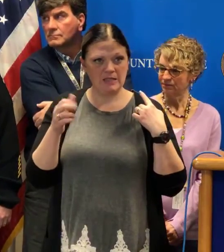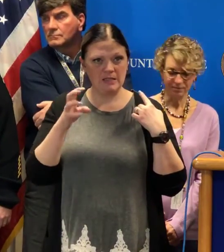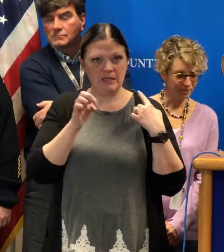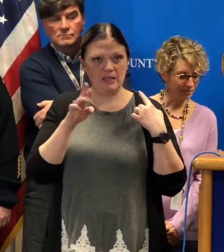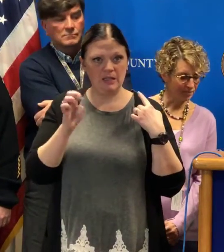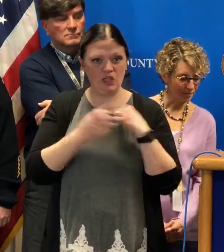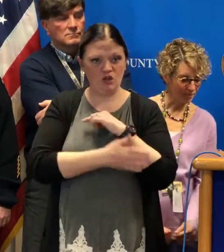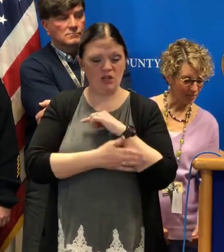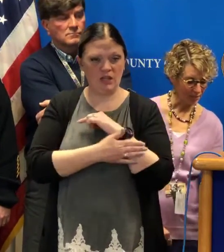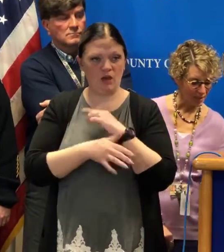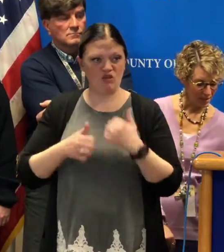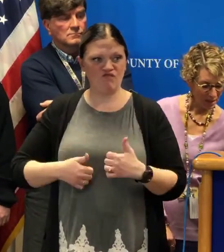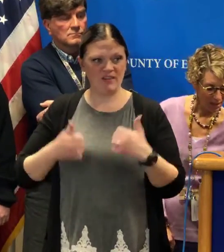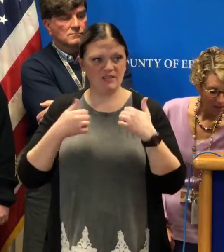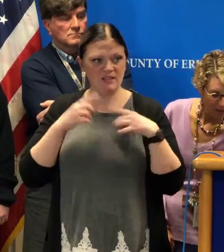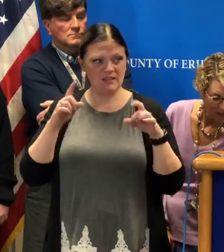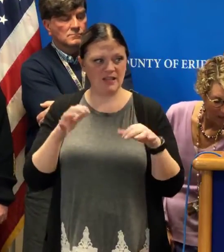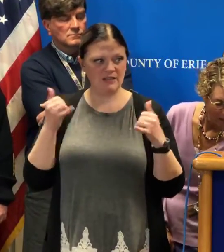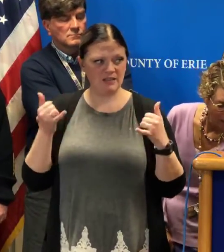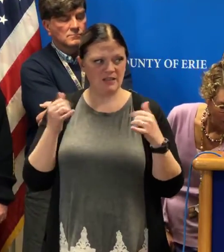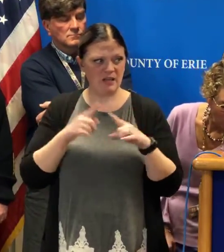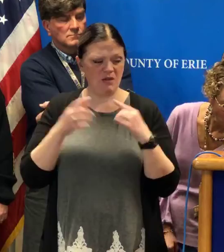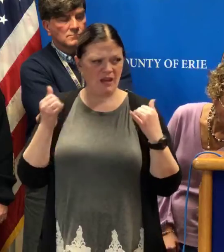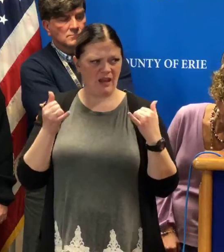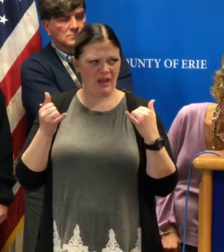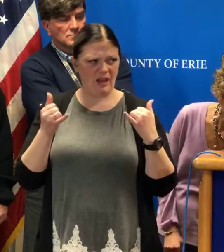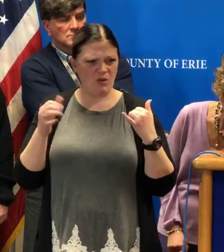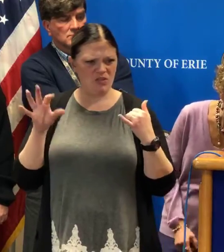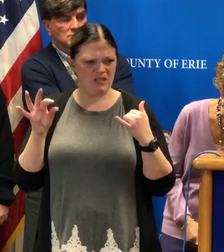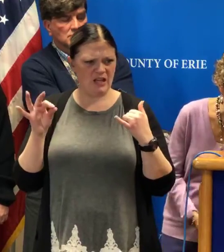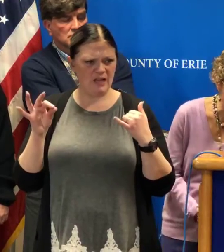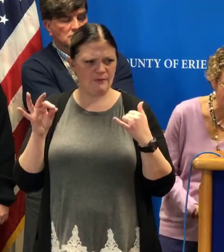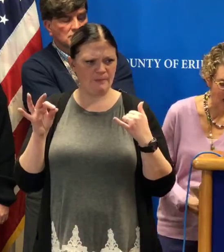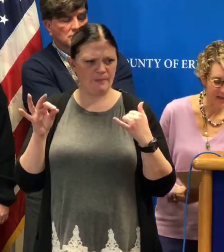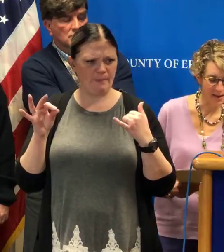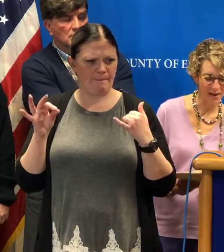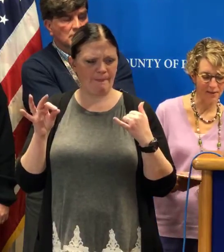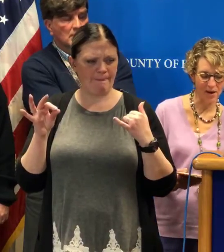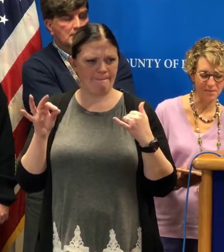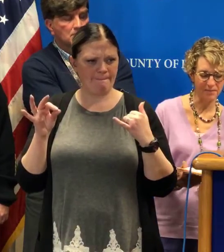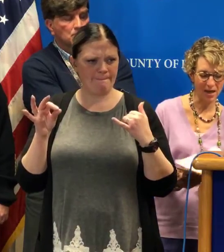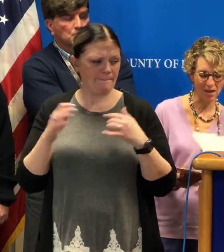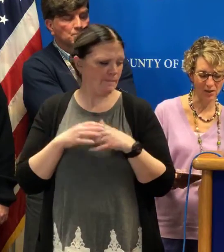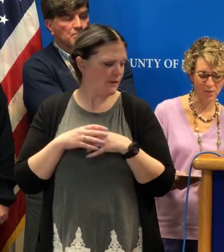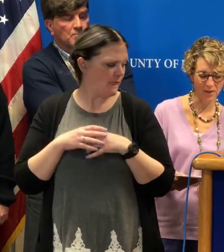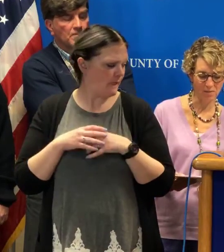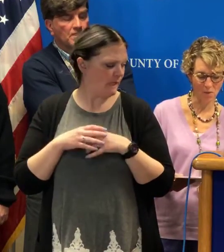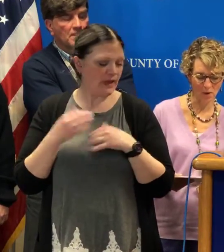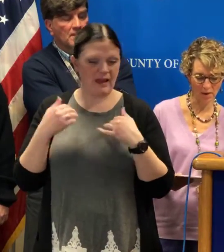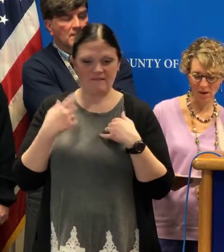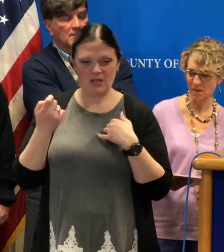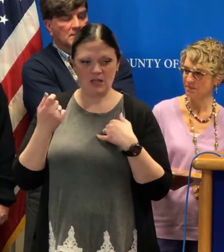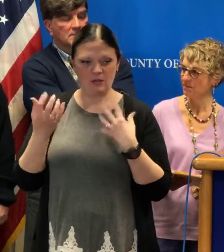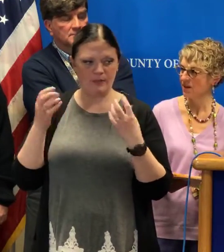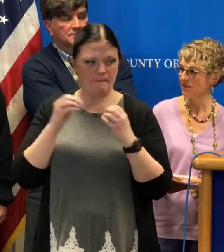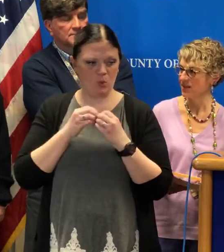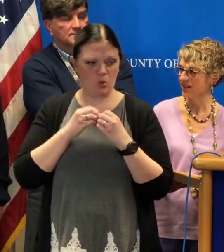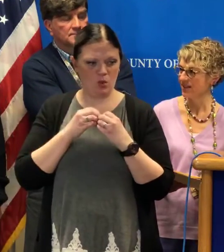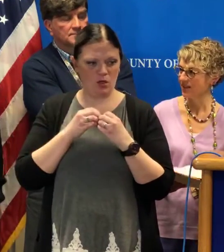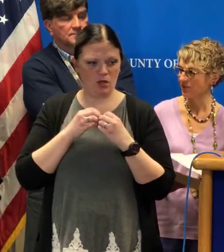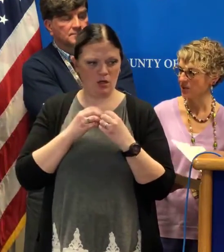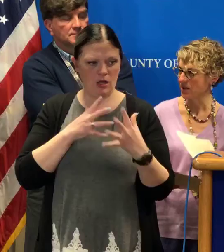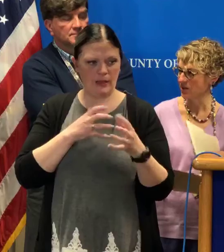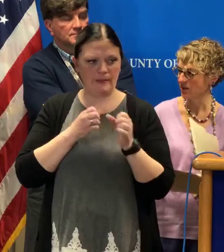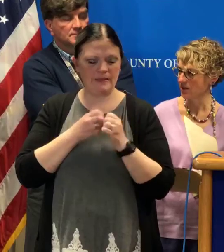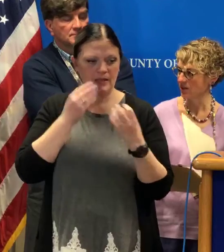County residents being tested today, but now we're saying the number is 9. Right. I mean, I have, a little bit more